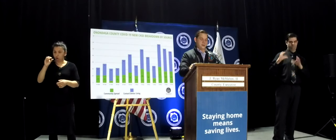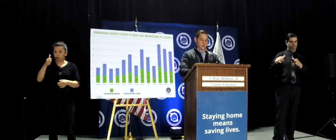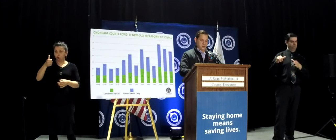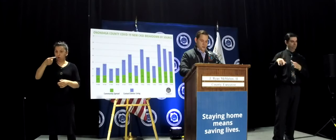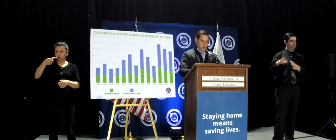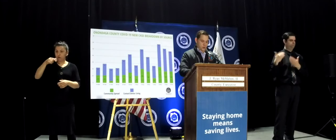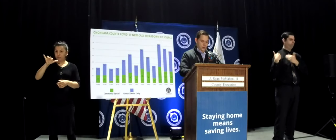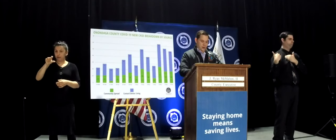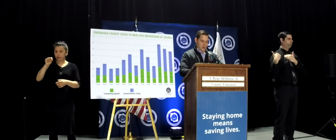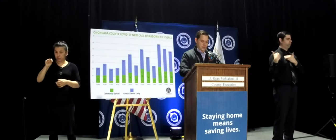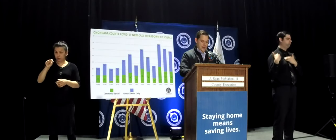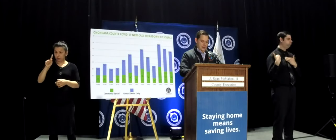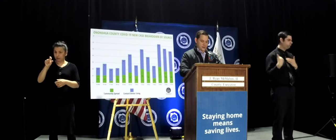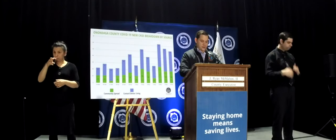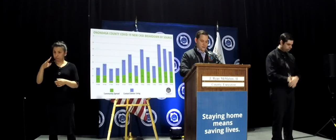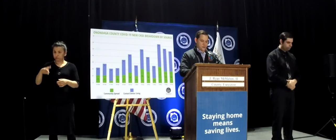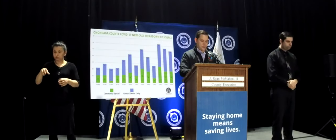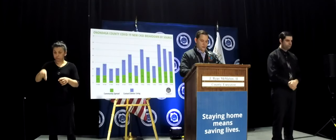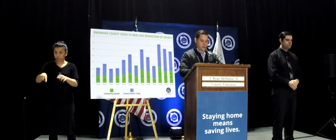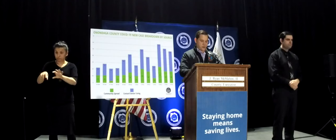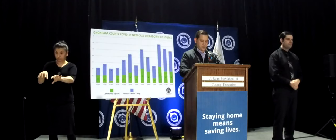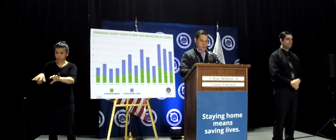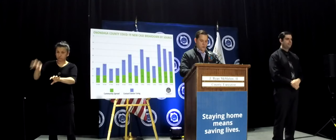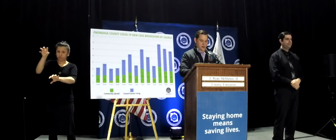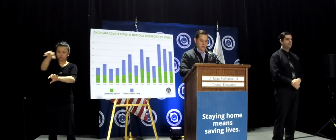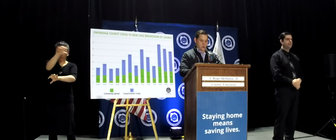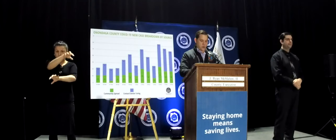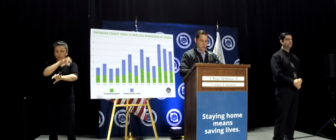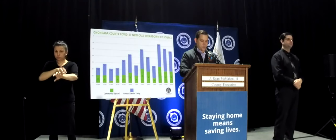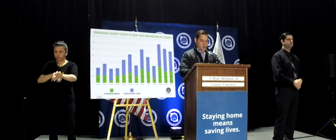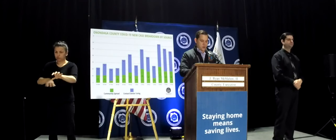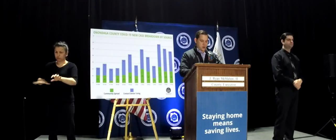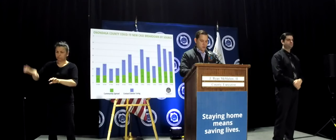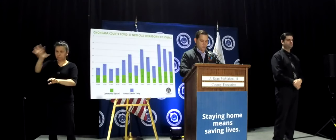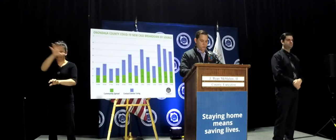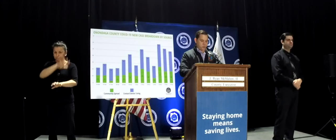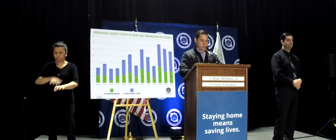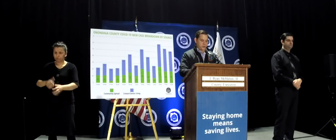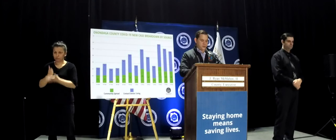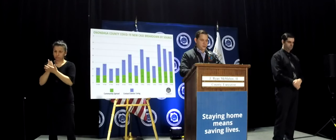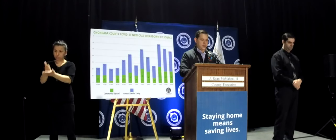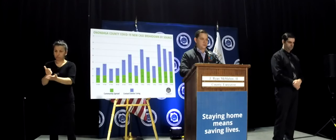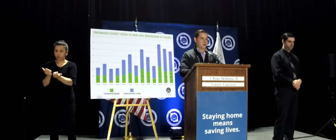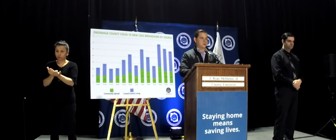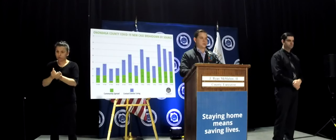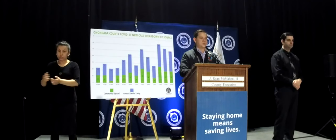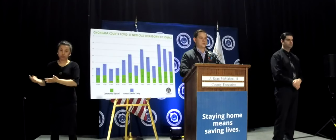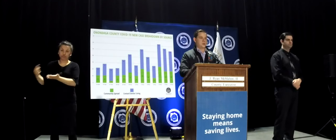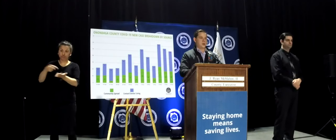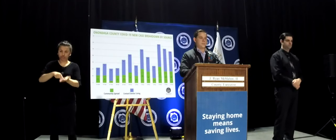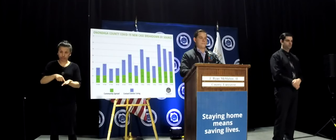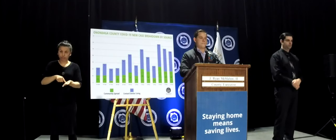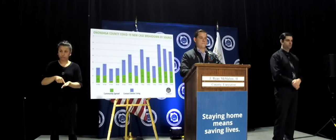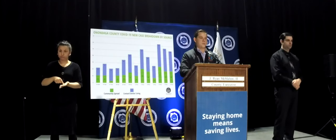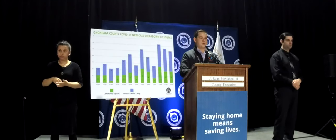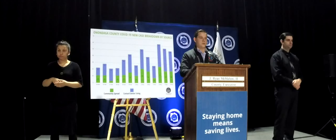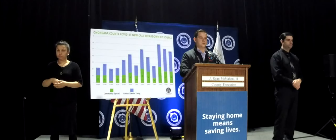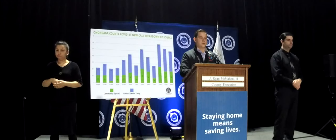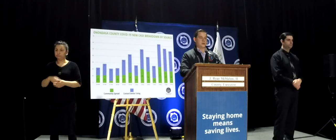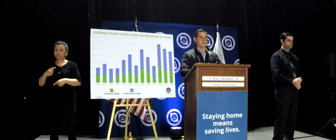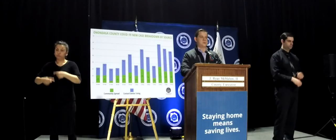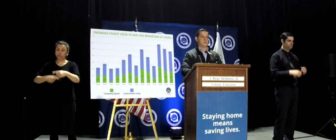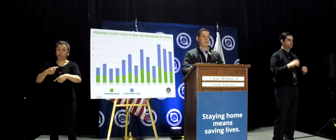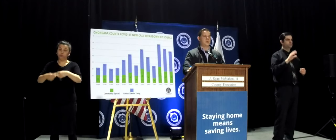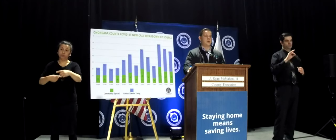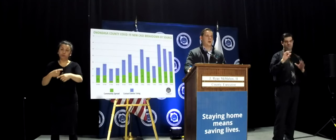exceeds. So that is certainly ready to go. We continue to have discussions. The governor's